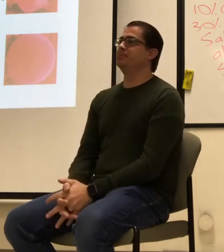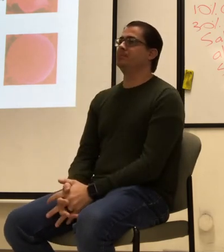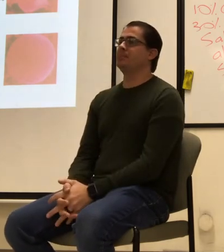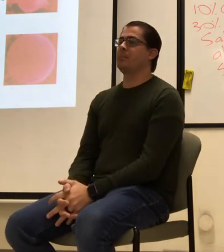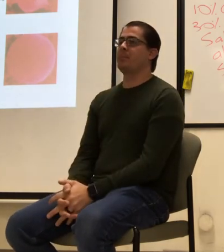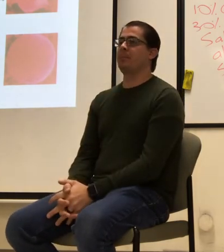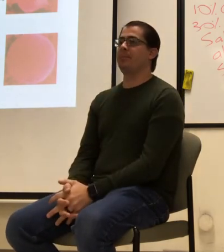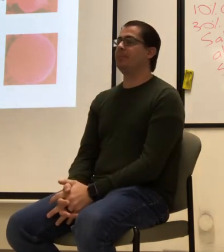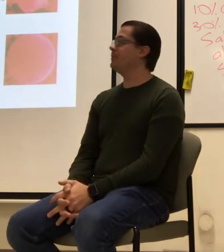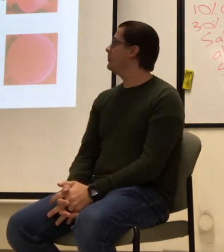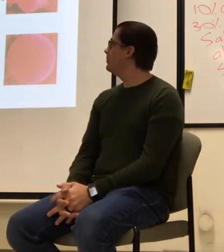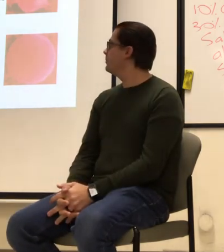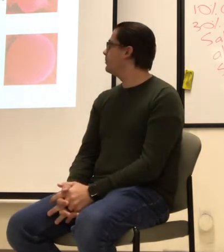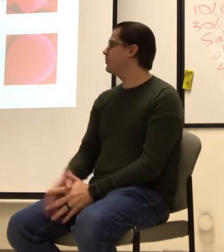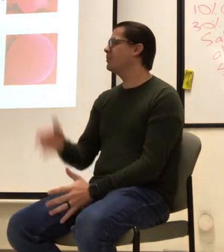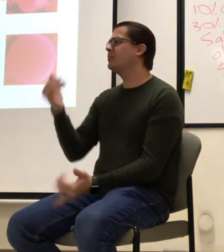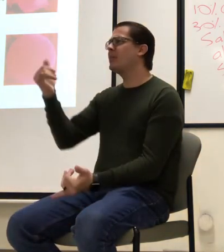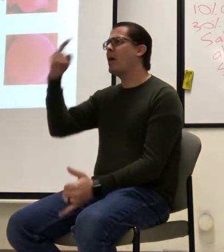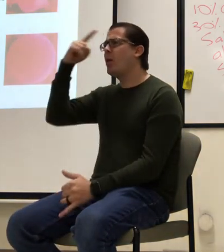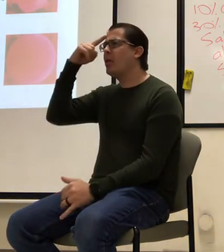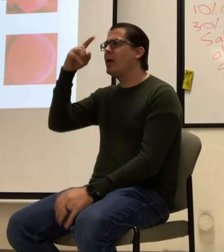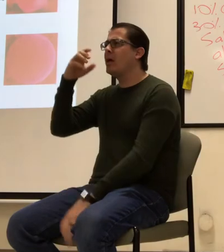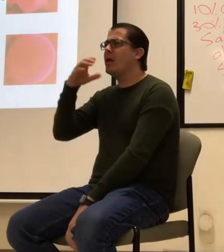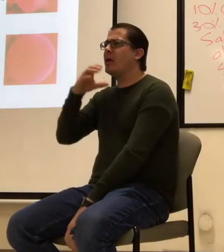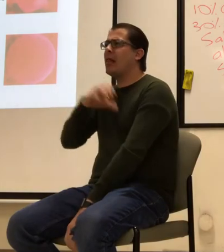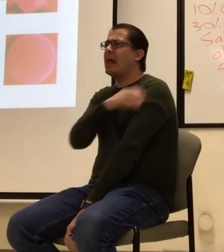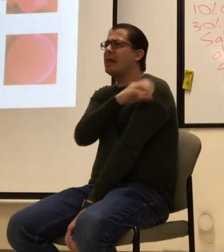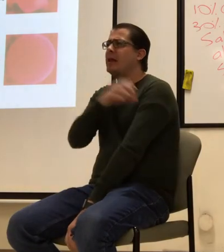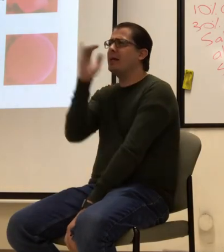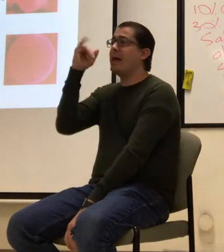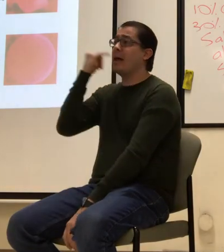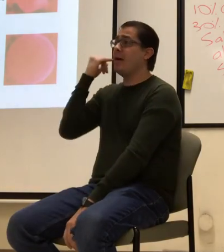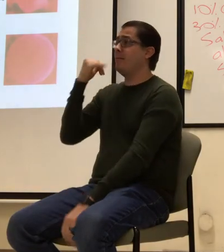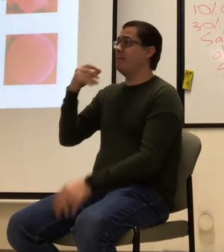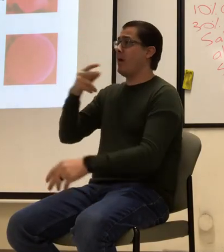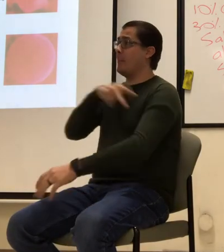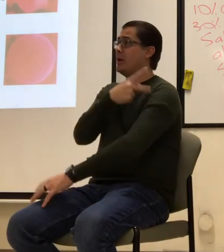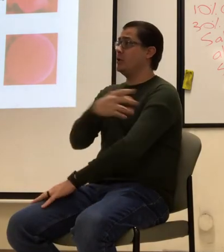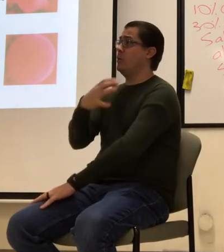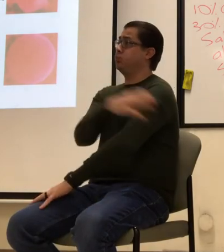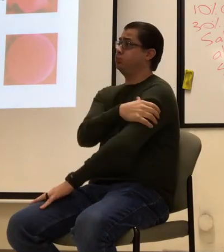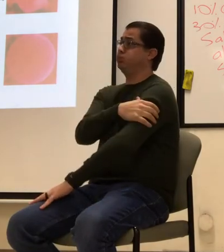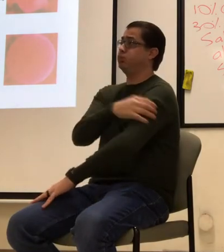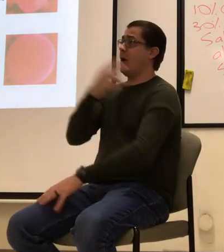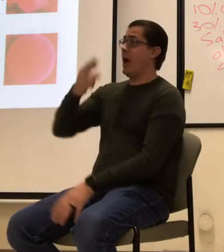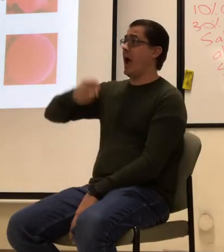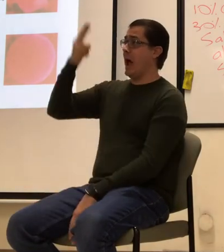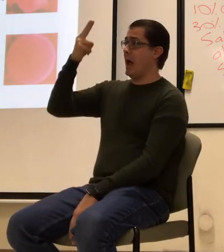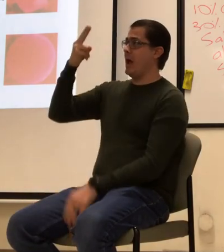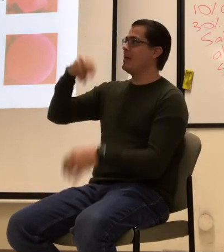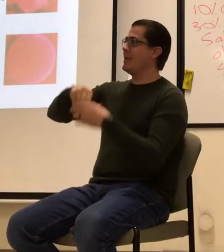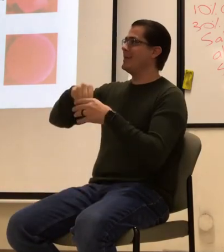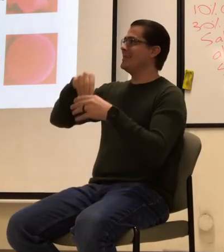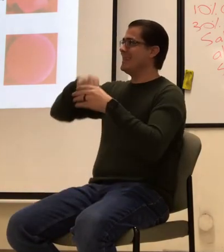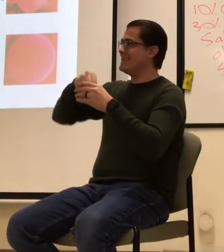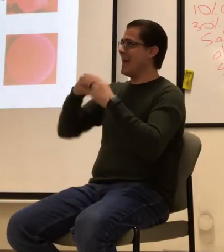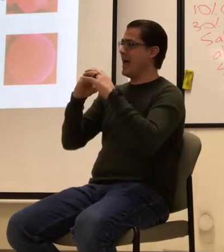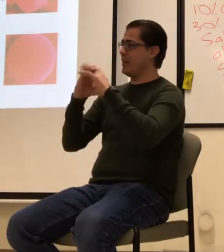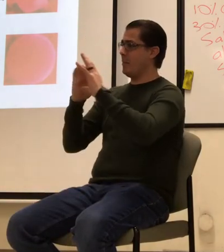Okay. Let's think clinically, like a patient has high blood pressure. That means inside the blood vessel,